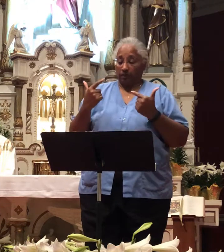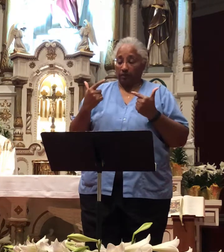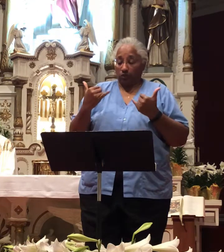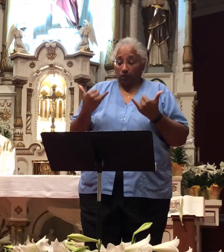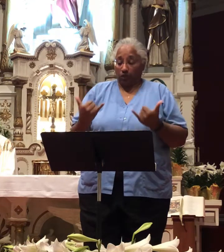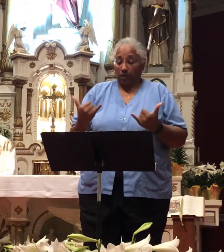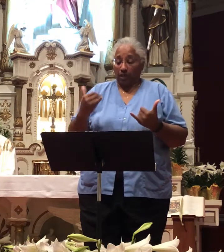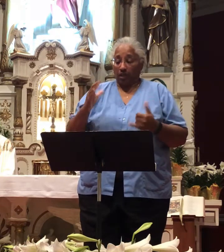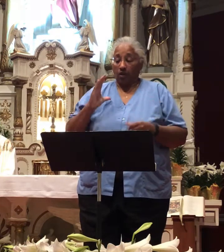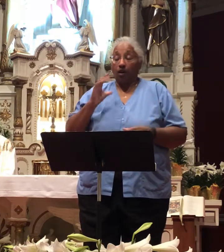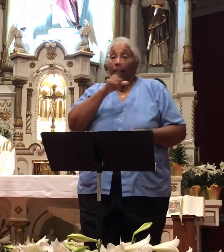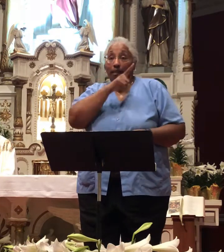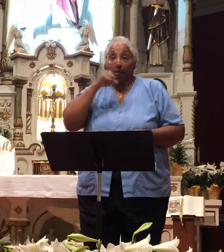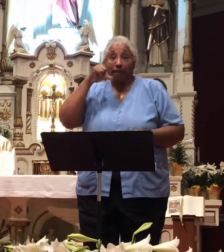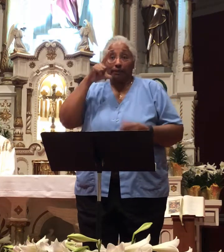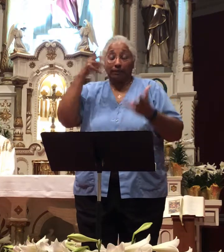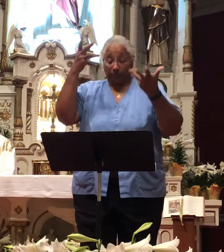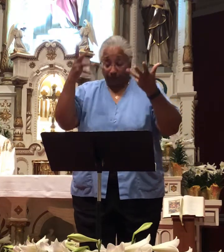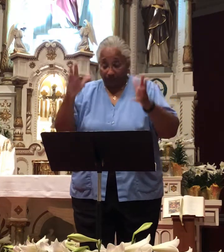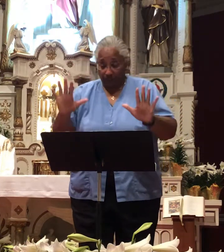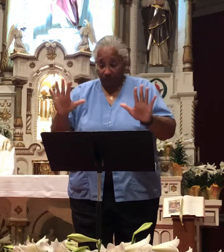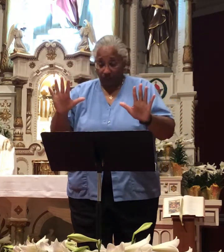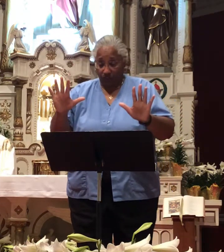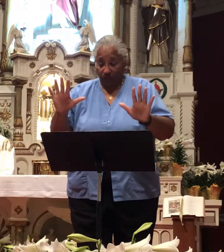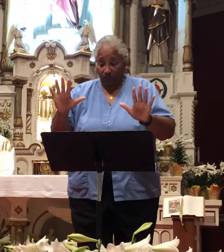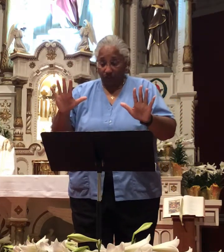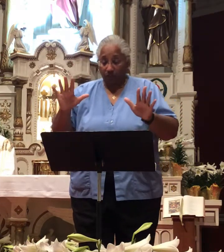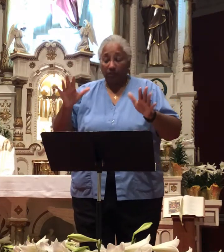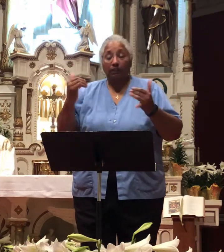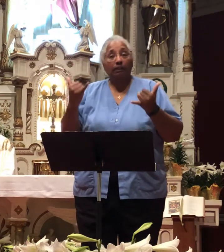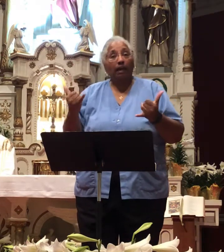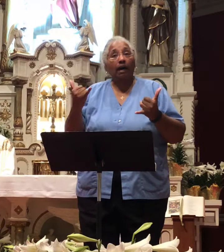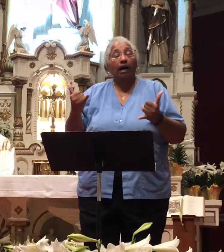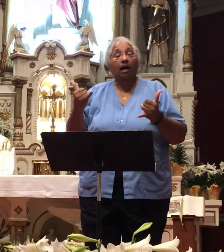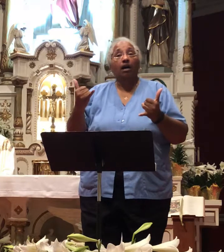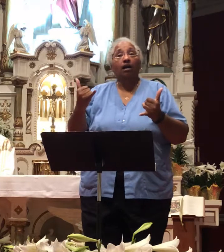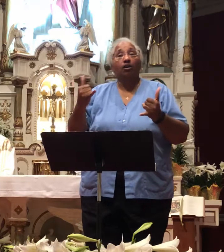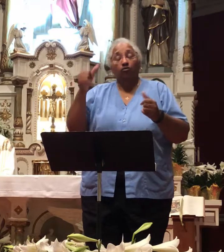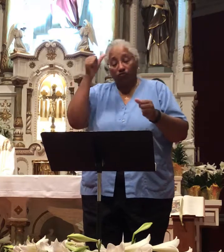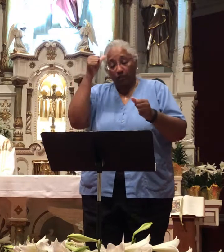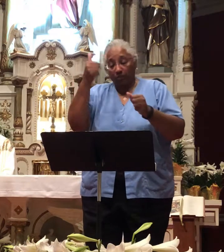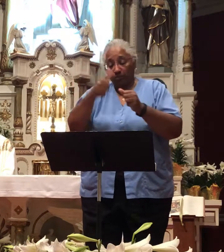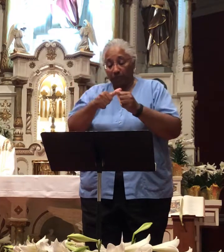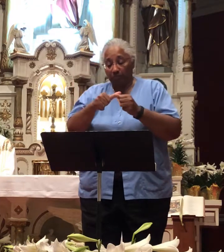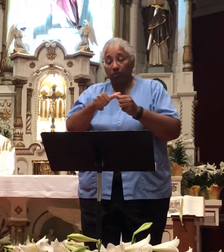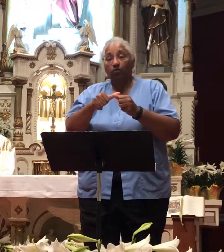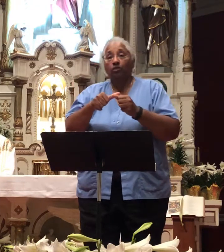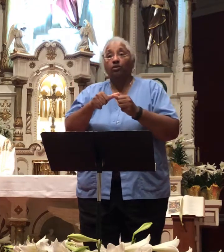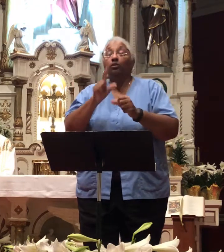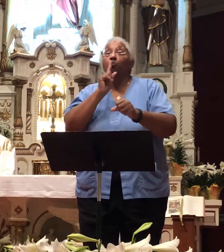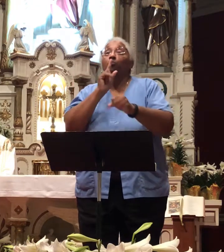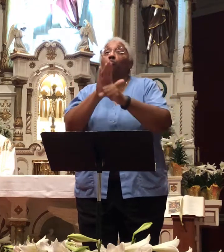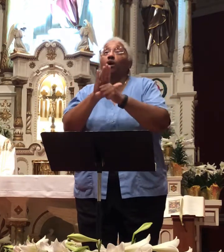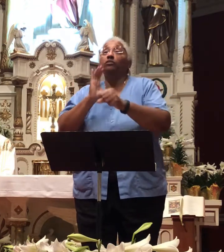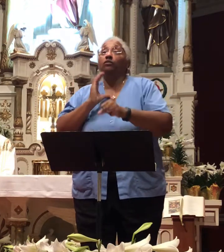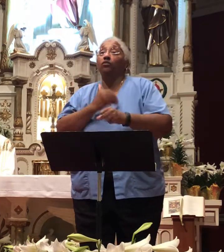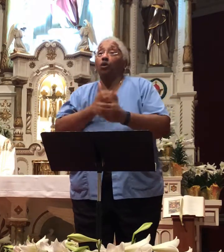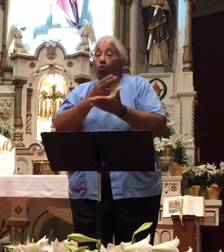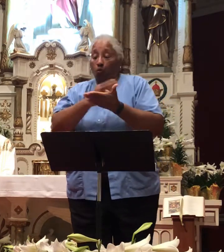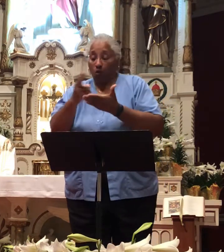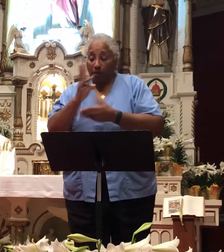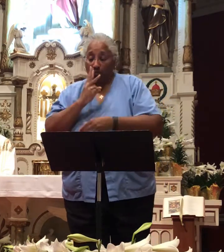our Lenten observance is concluded, let us renew the promises of holy baptism, by which we